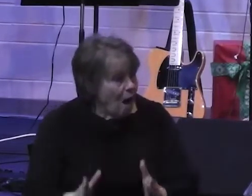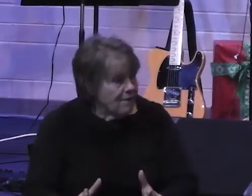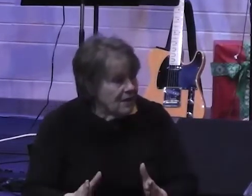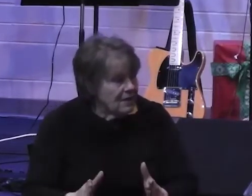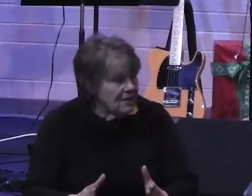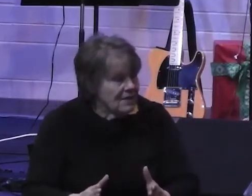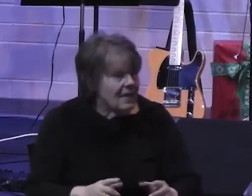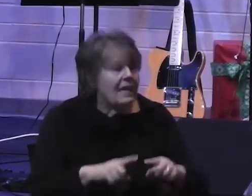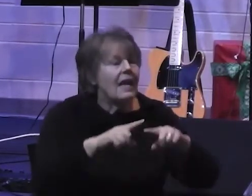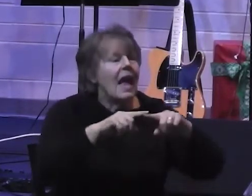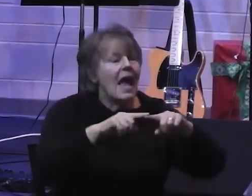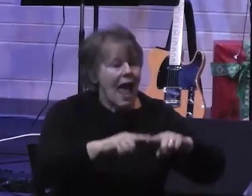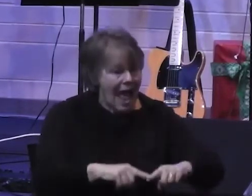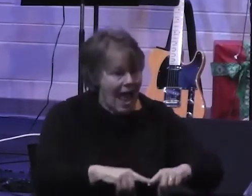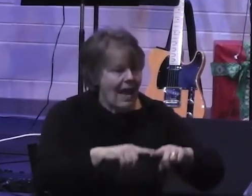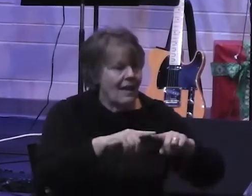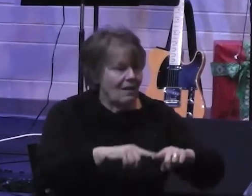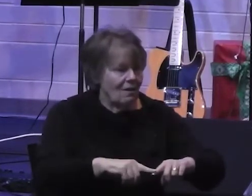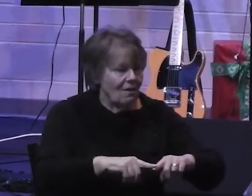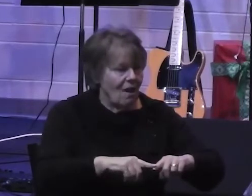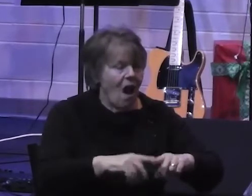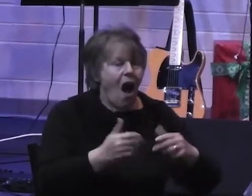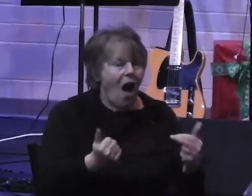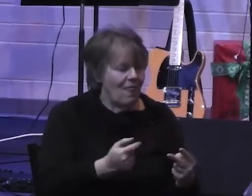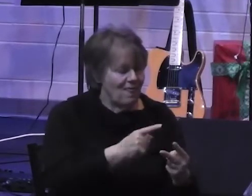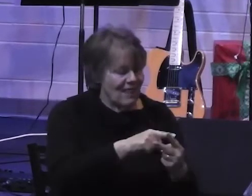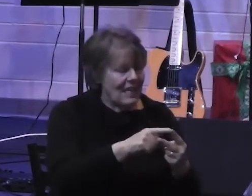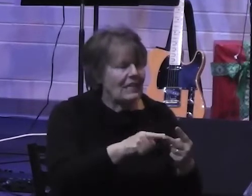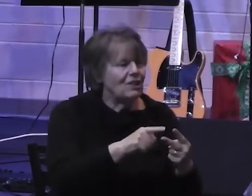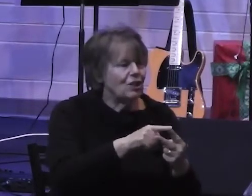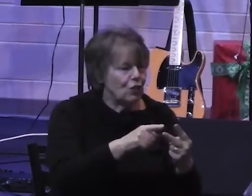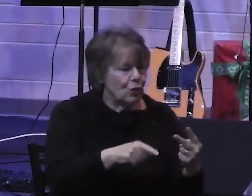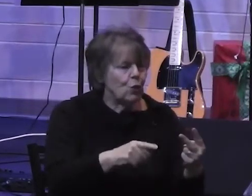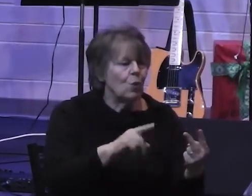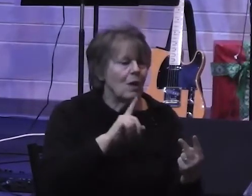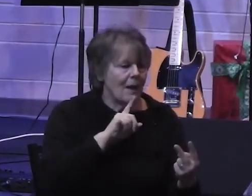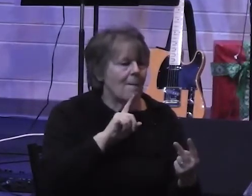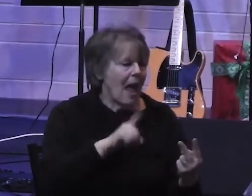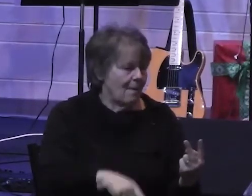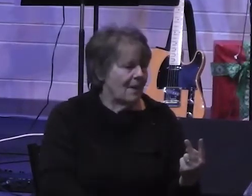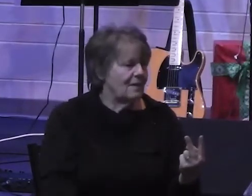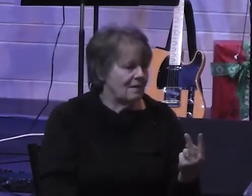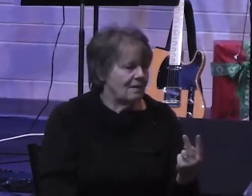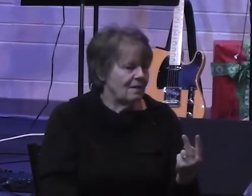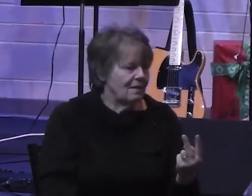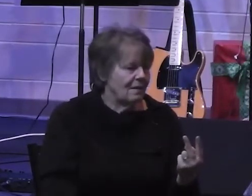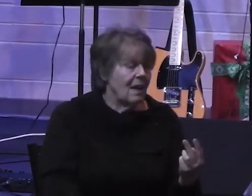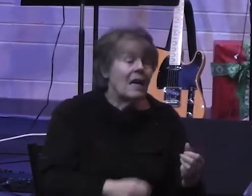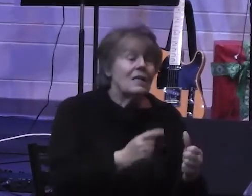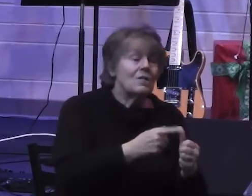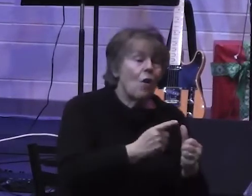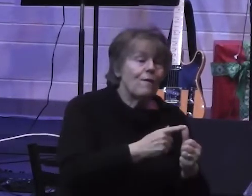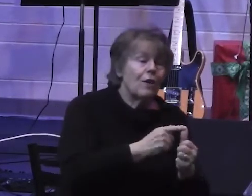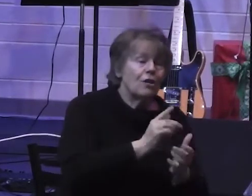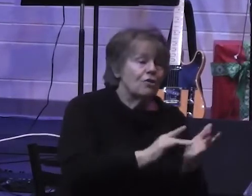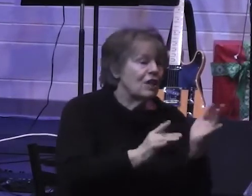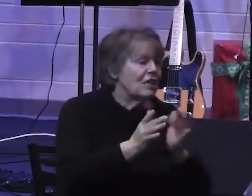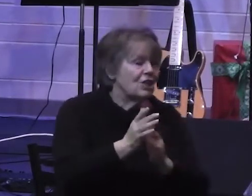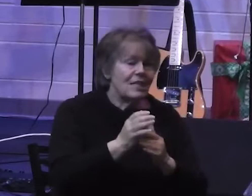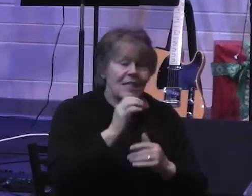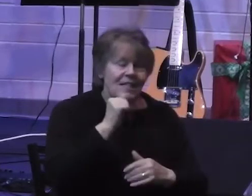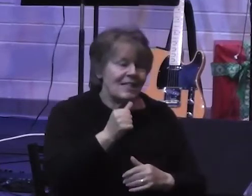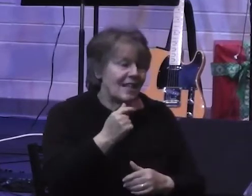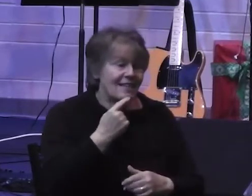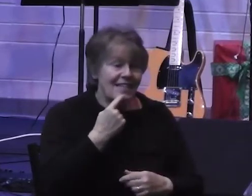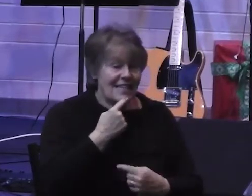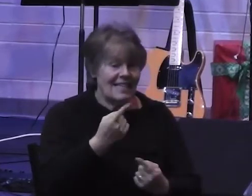hang on these two commandments. So first of all, Jesus doesn't just